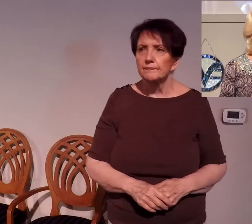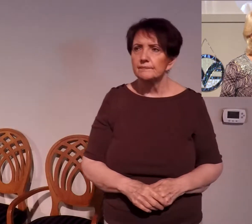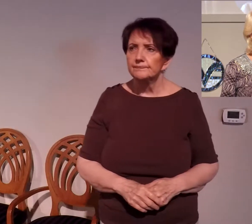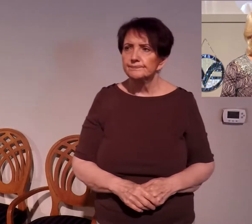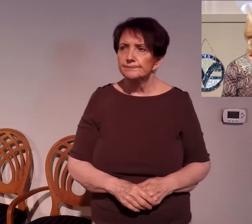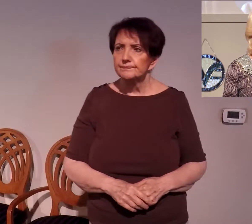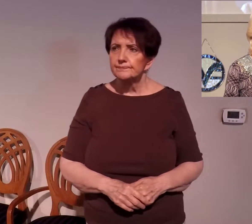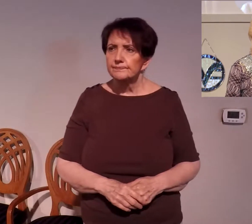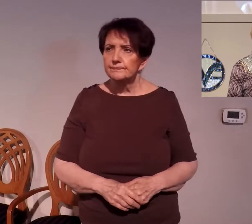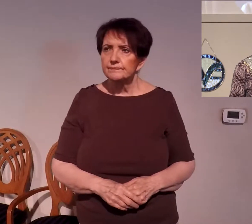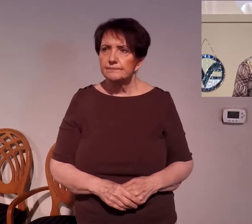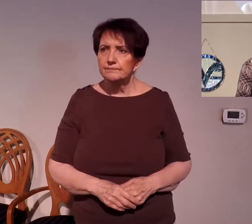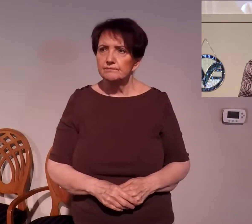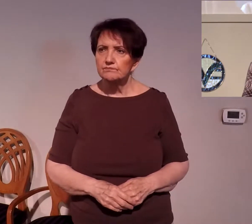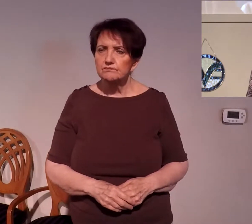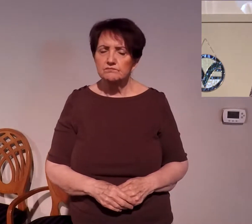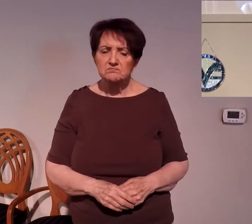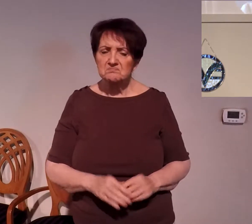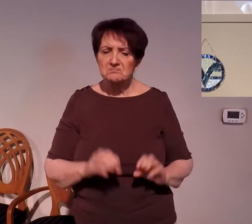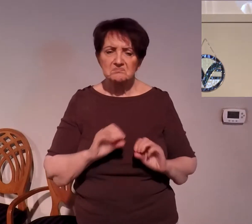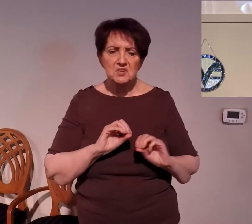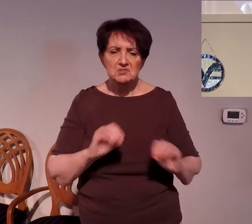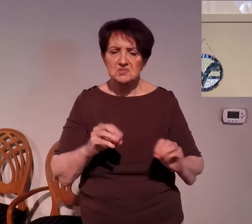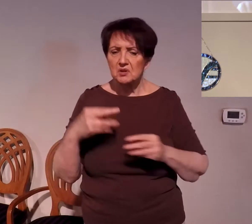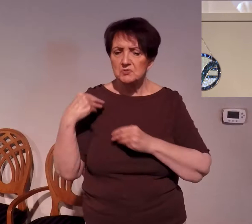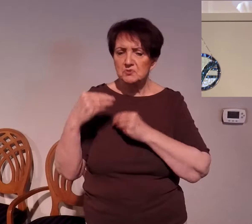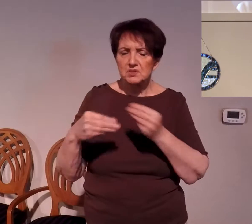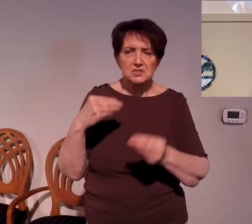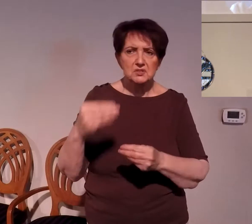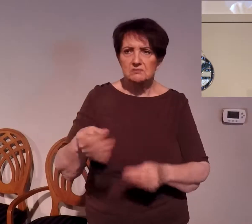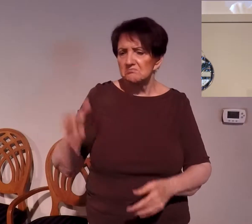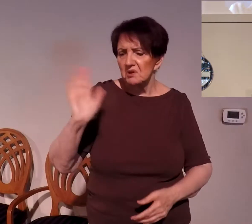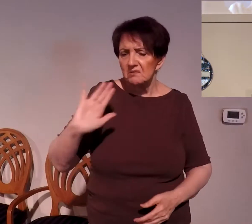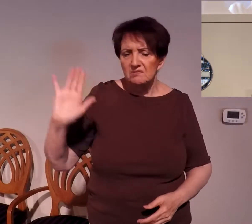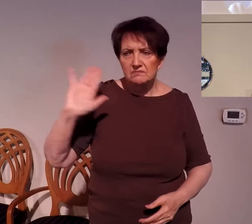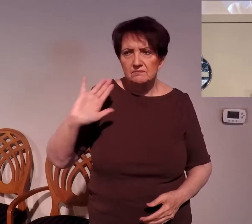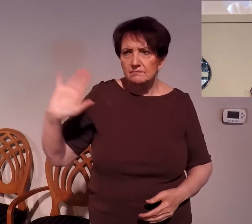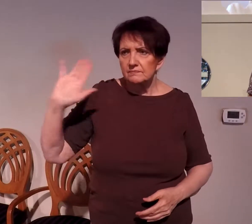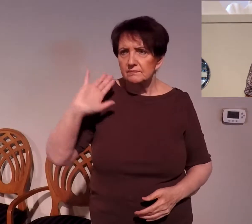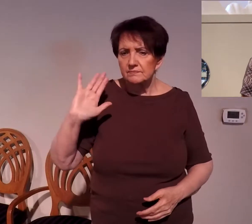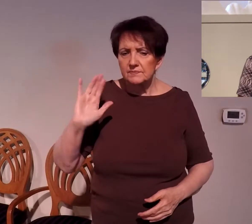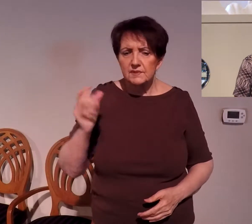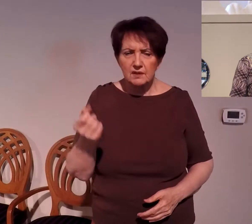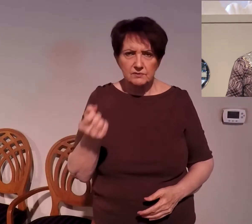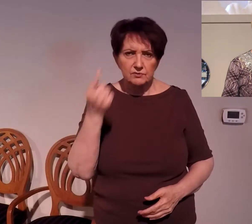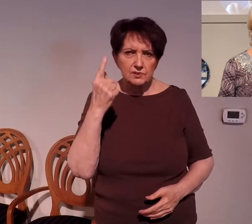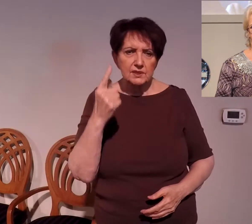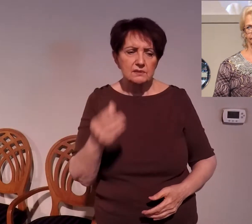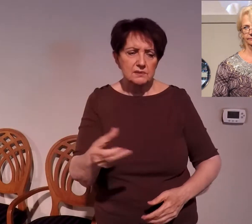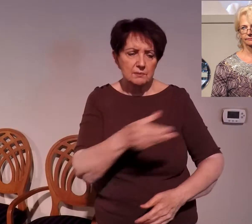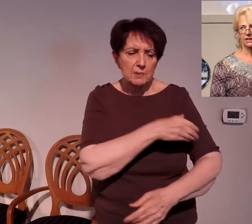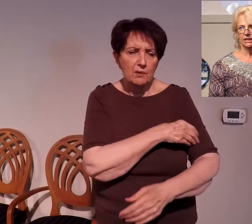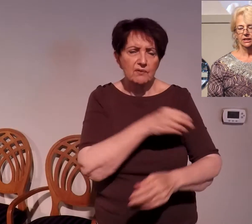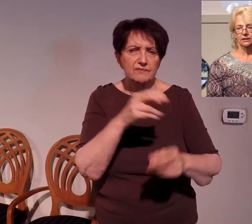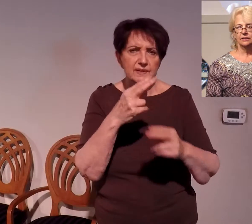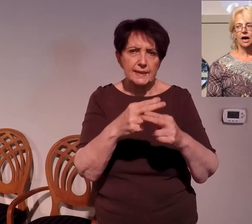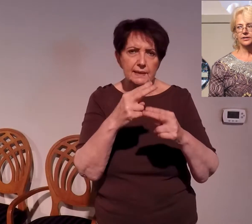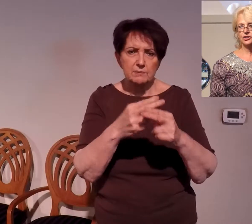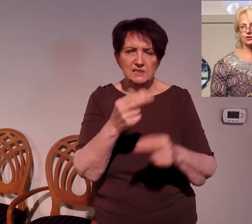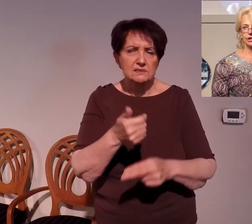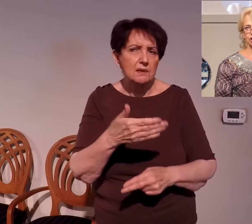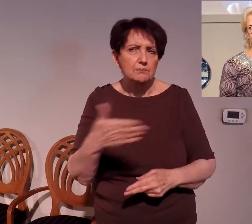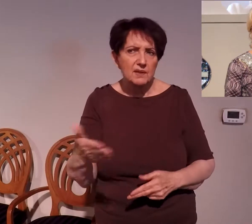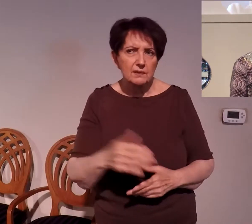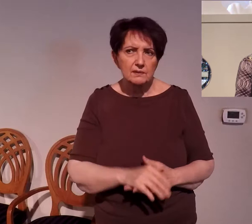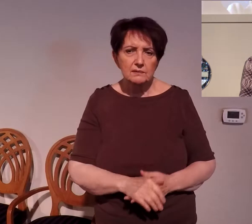You know, there is no ancient spiritual tradition that doesn't understand the power of naming something. The